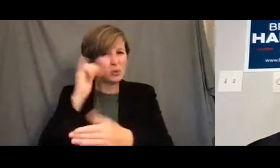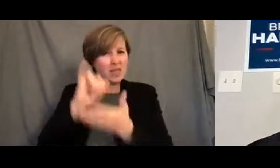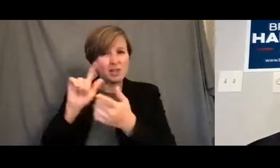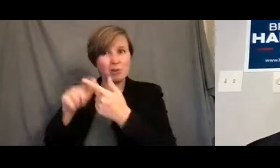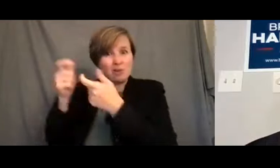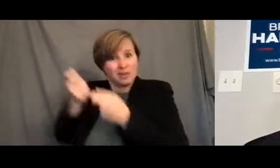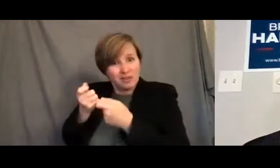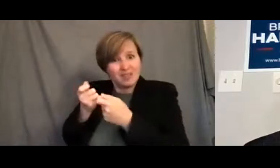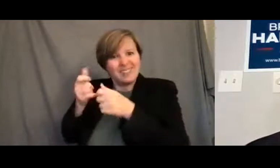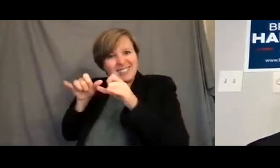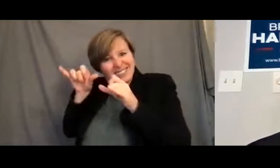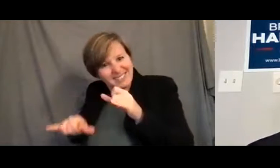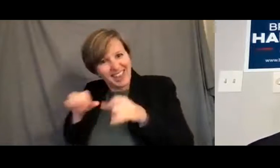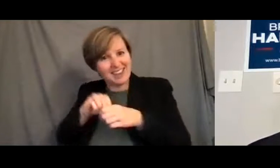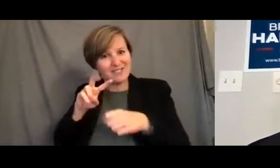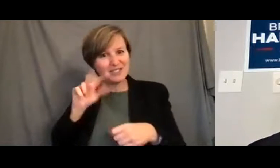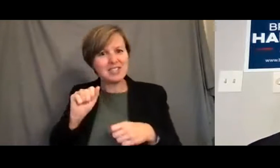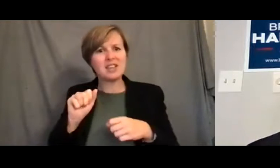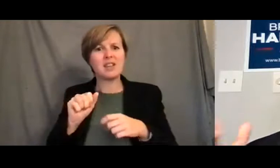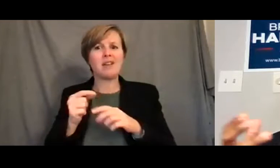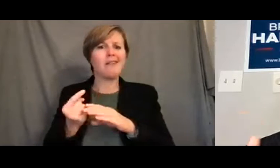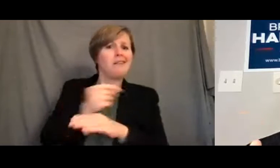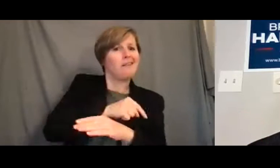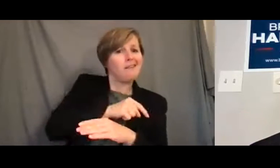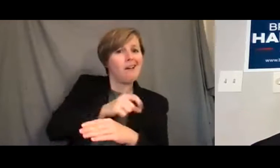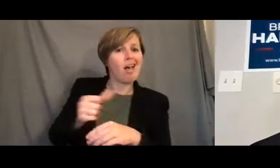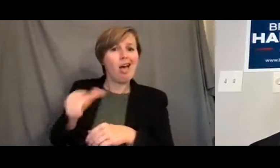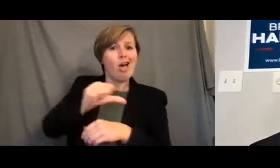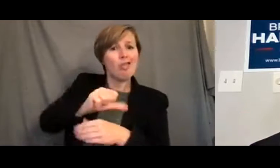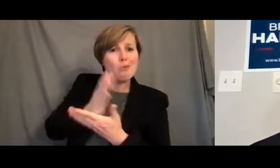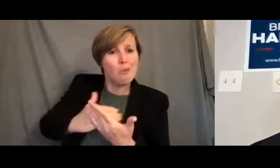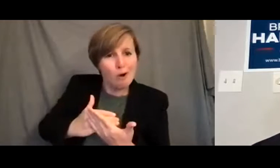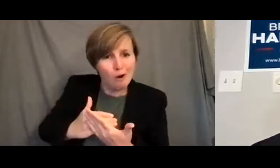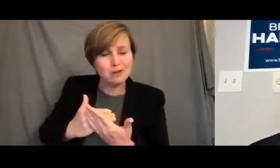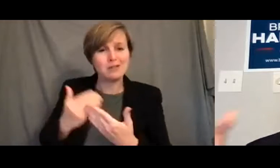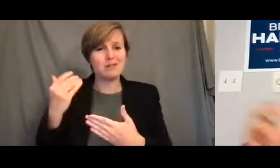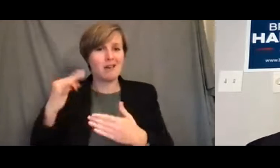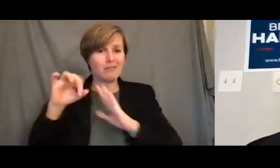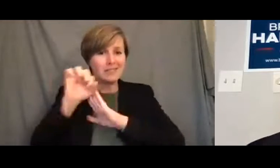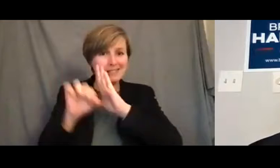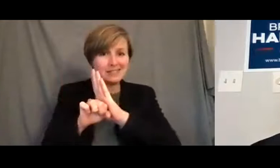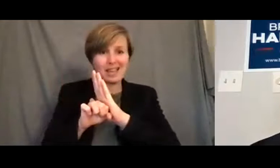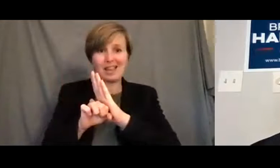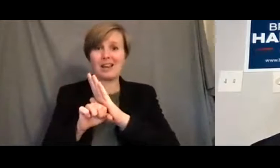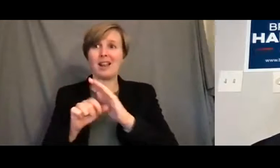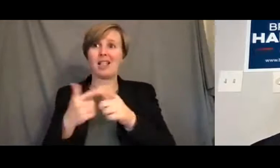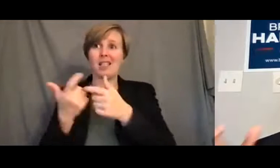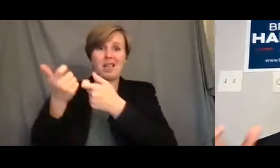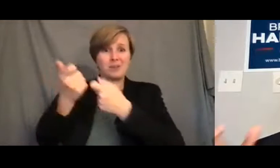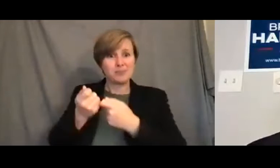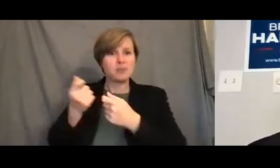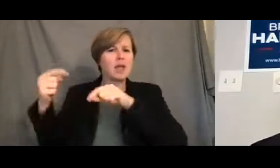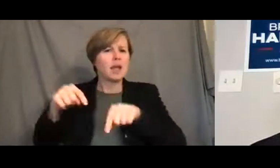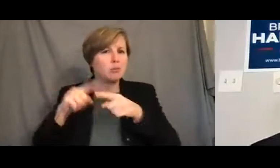stay in Virginia, go to other parts of the state, and we use their services that many of them come into DC to give